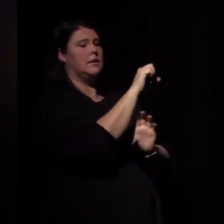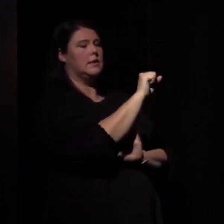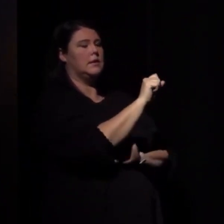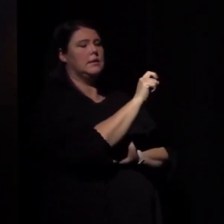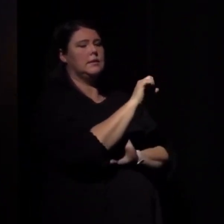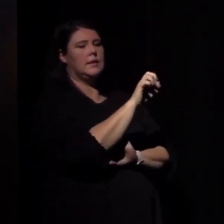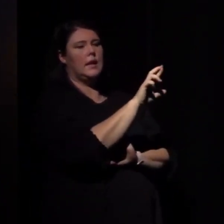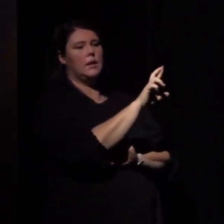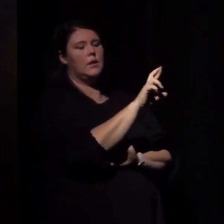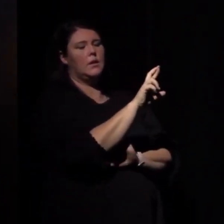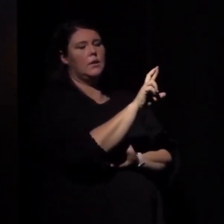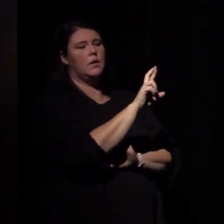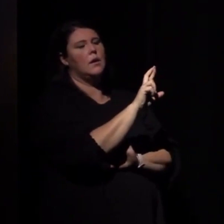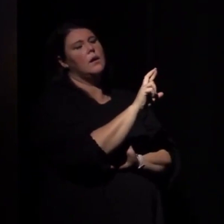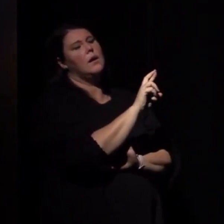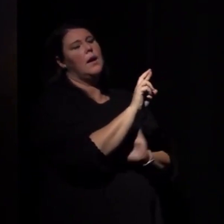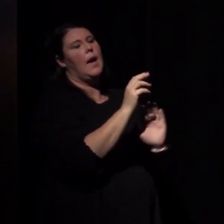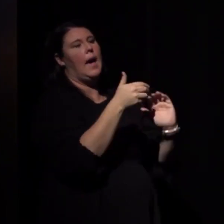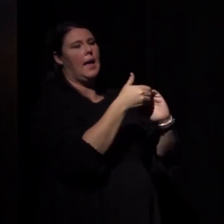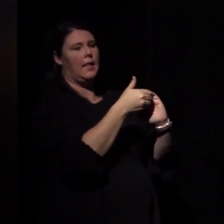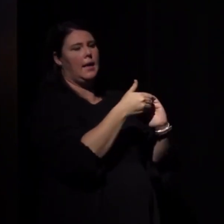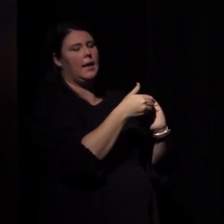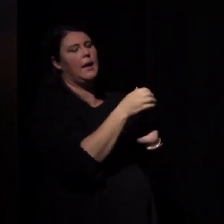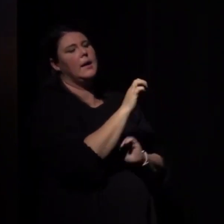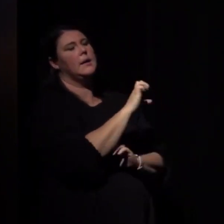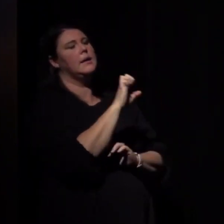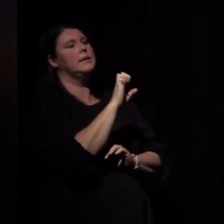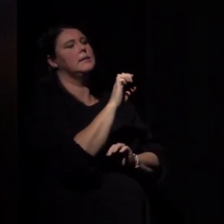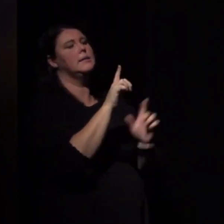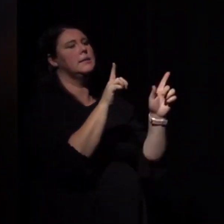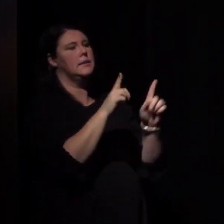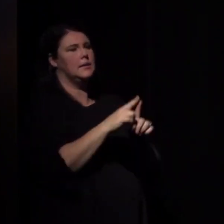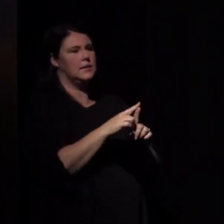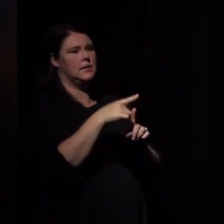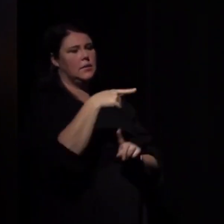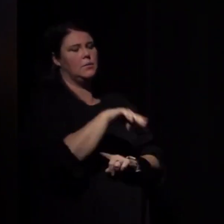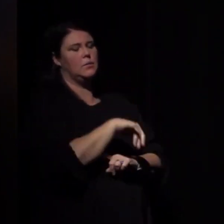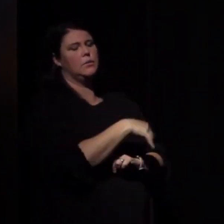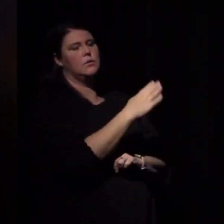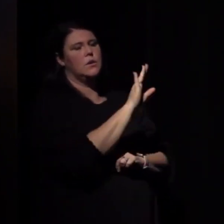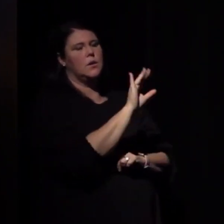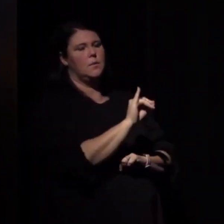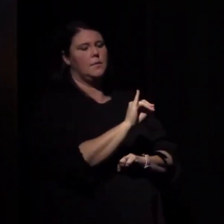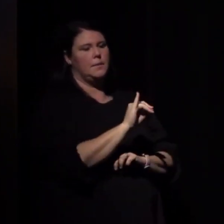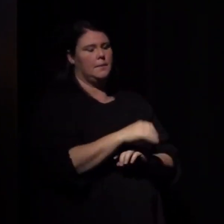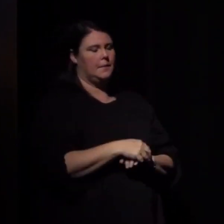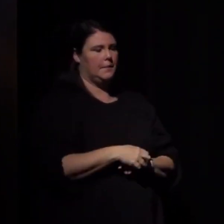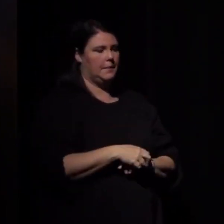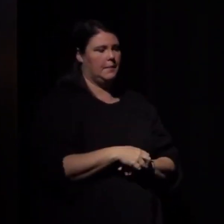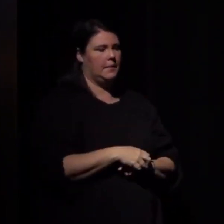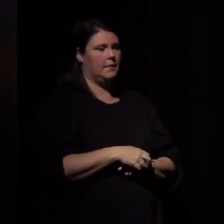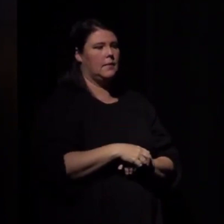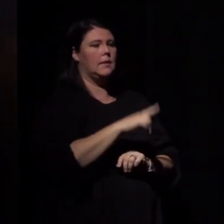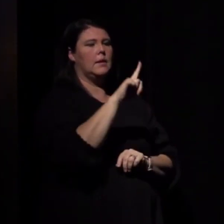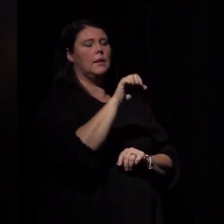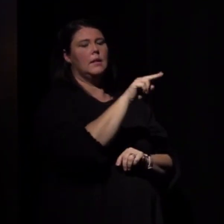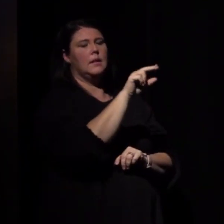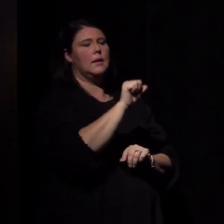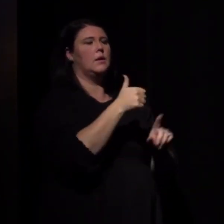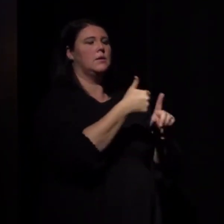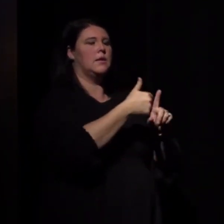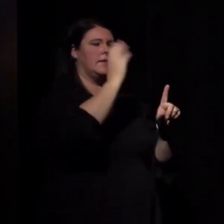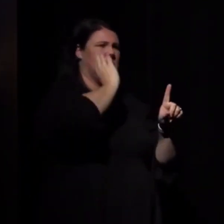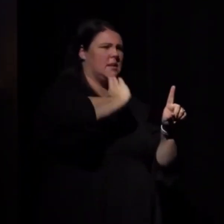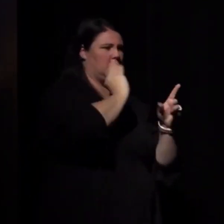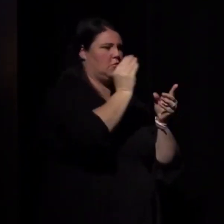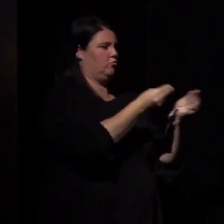and a daughter of a Punjabi East Indian immigrants and founder of the Amending the Chasm. Lena is an experienced